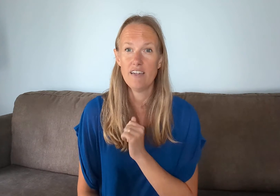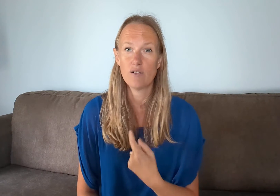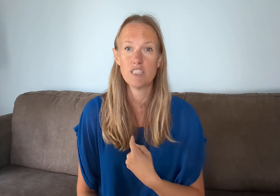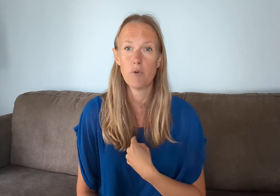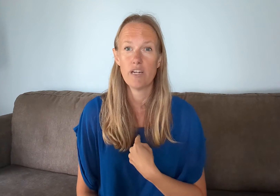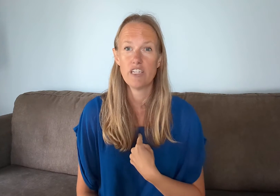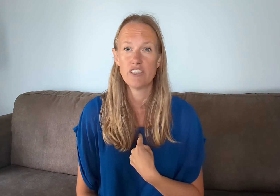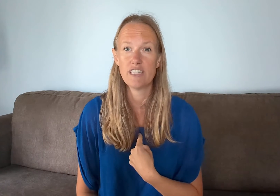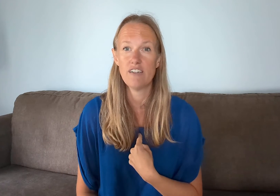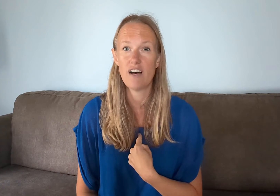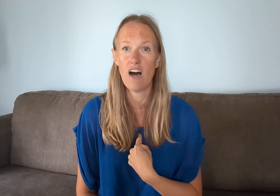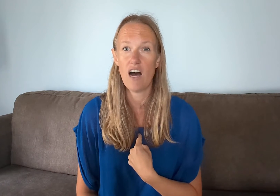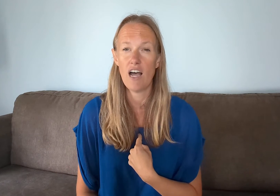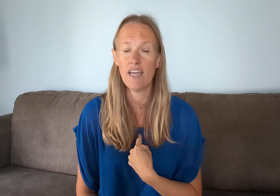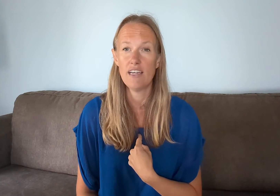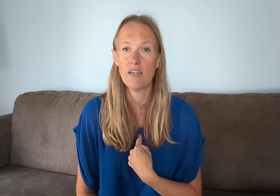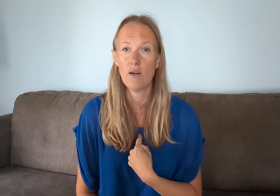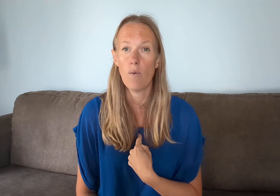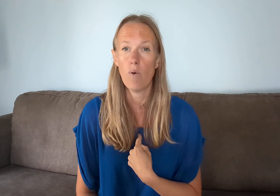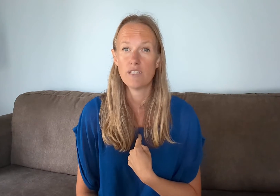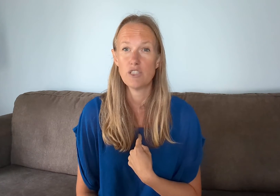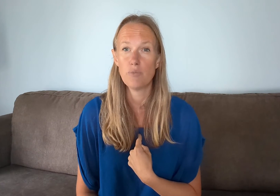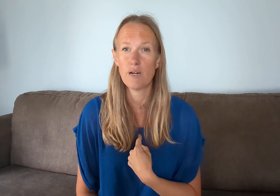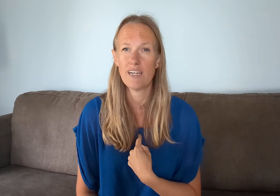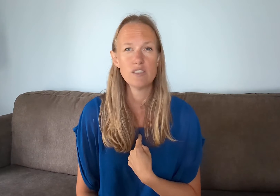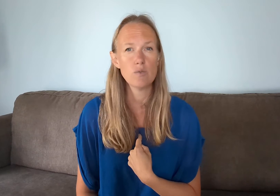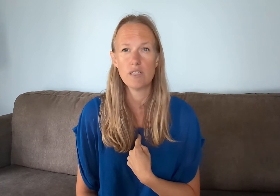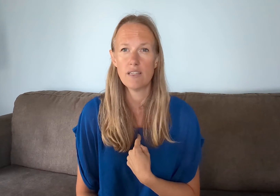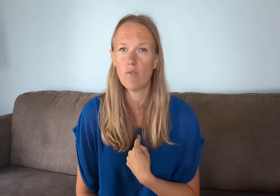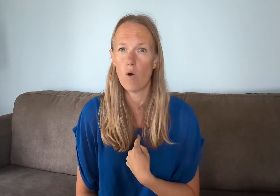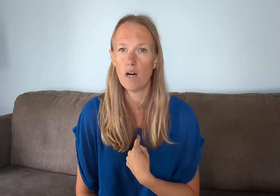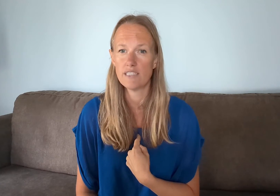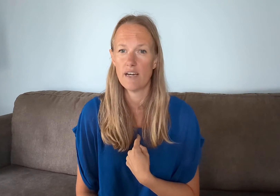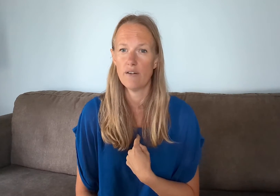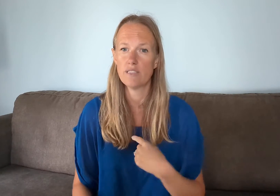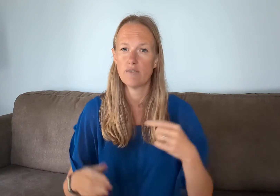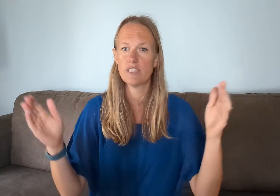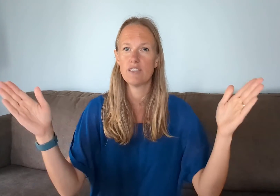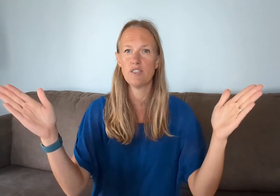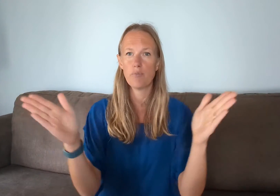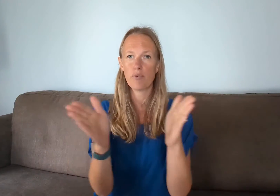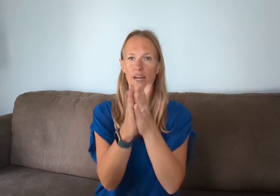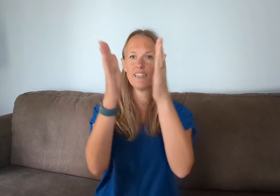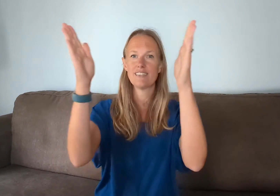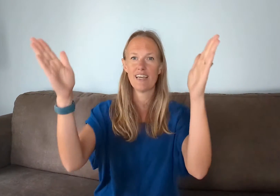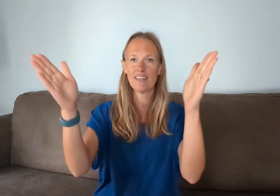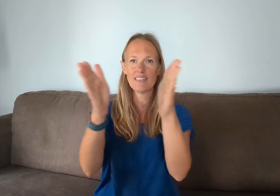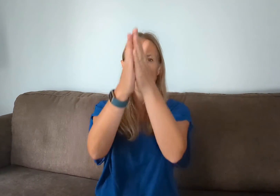Or just pointing to yourself, I want to praise. So we're gonna leave want out. We're just gonna do praise, okay? And that's